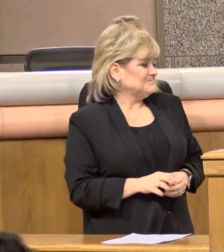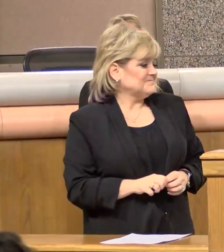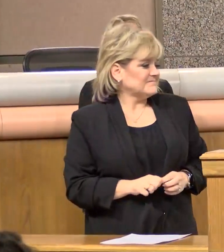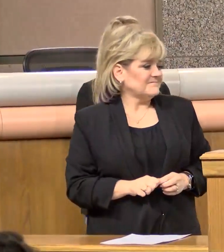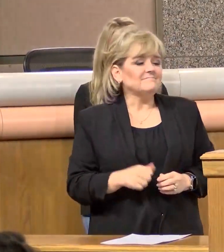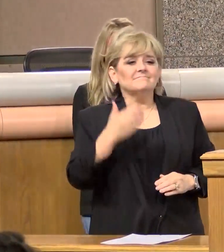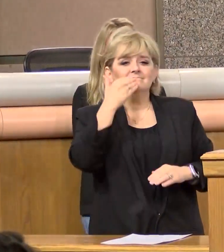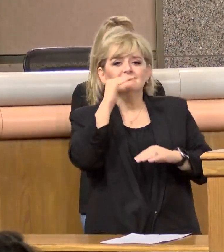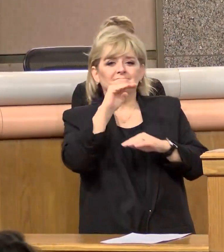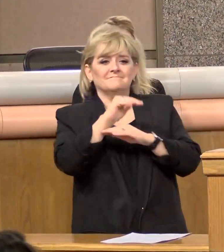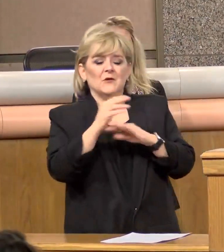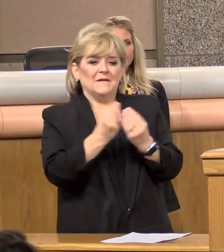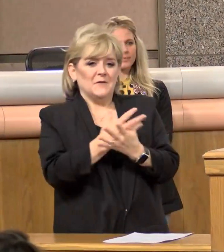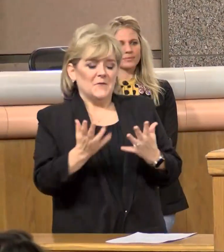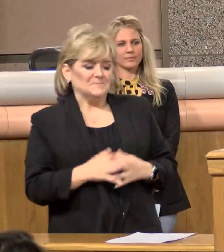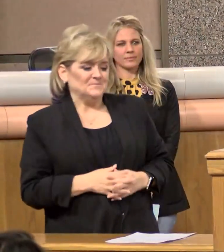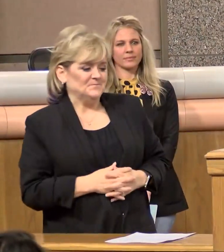Good evening, everyone.